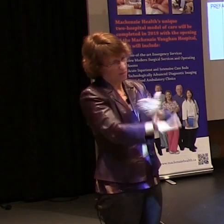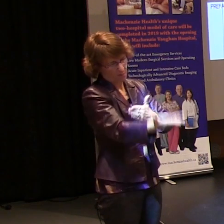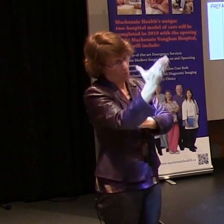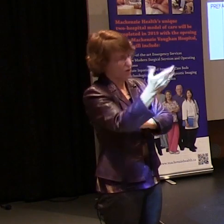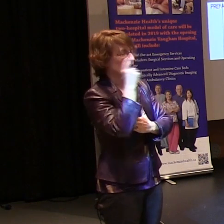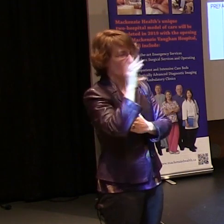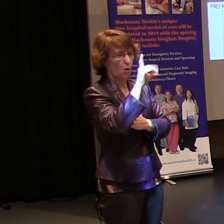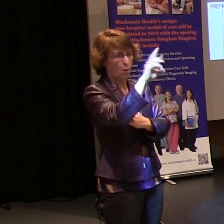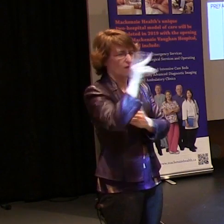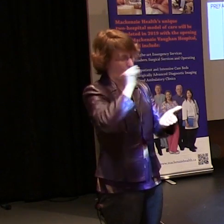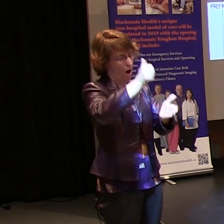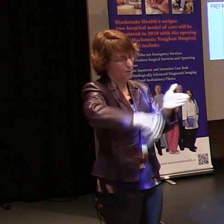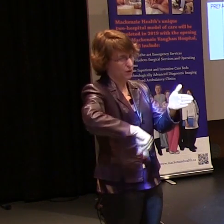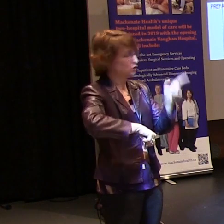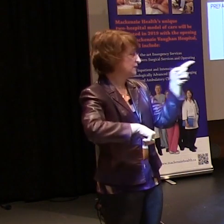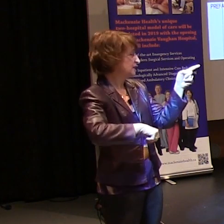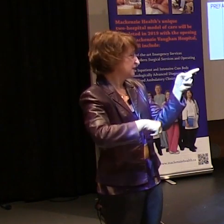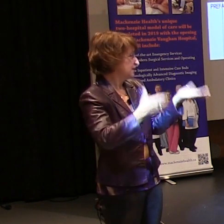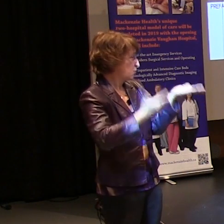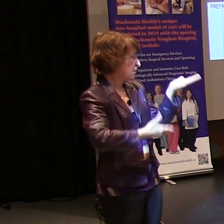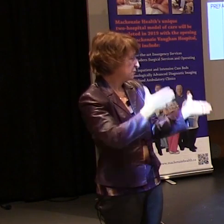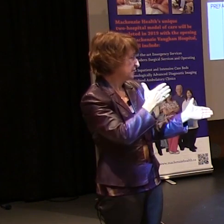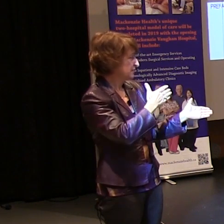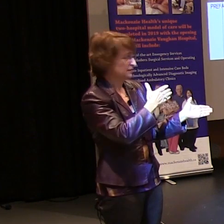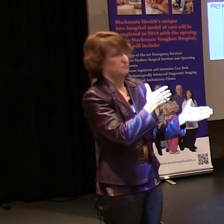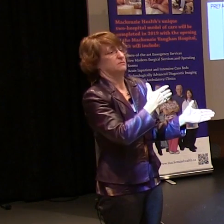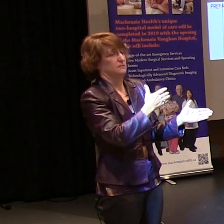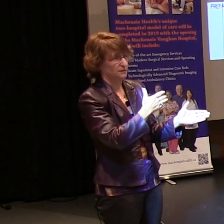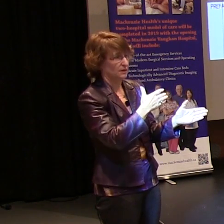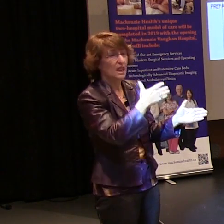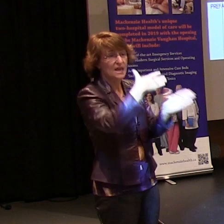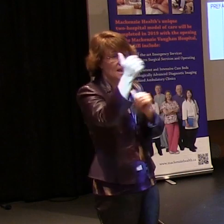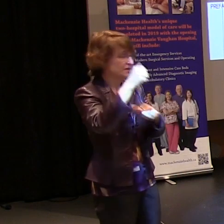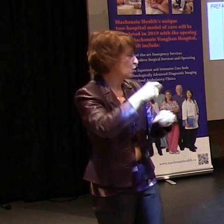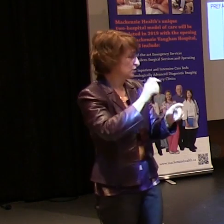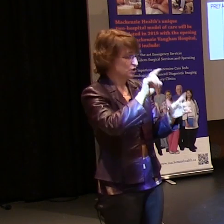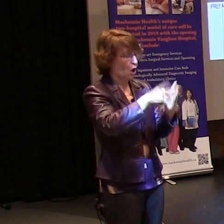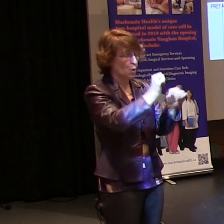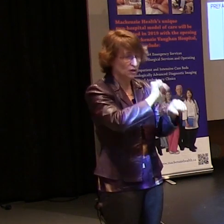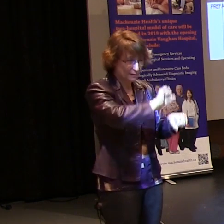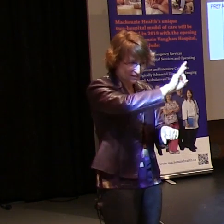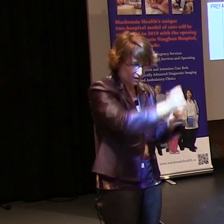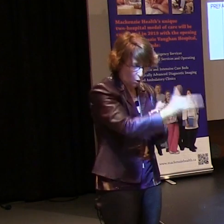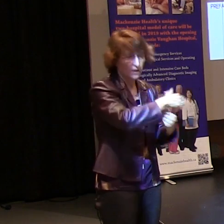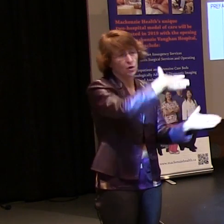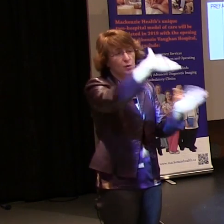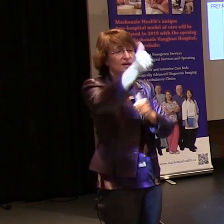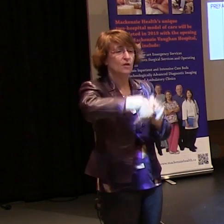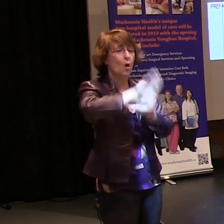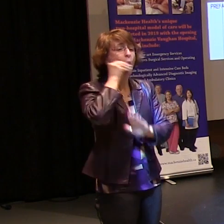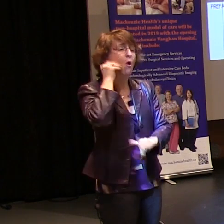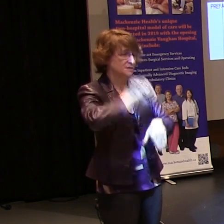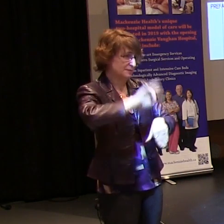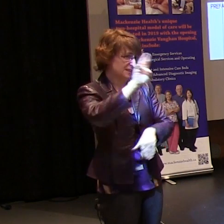morning, and he probably leaving about 7 o'clock in the night. I give you a compliment? Very good.